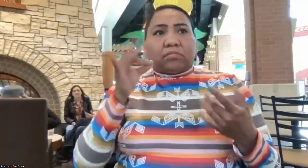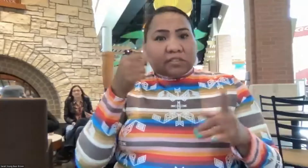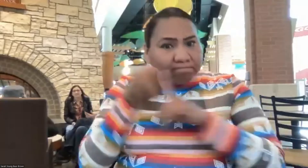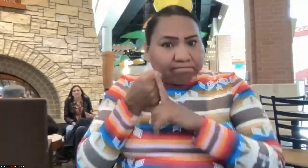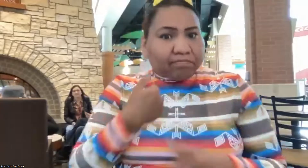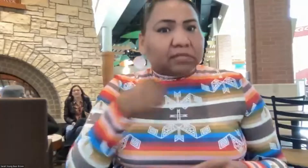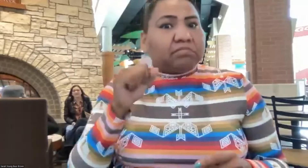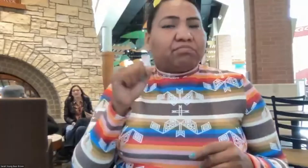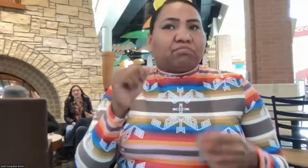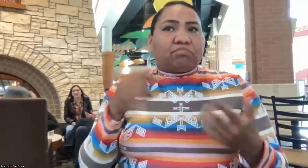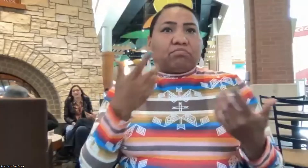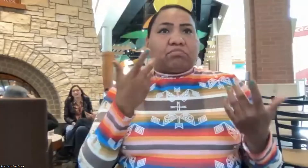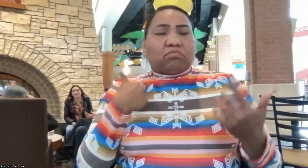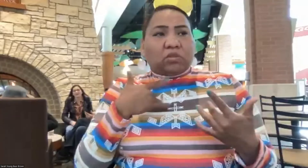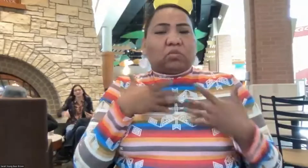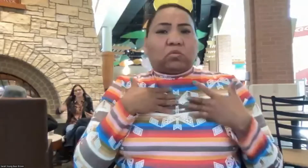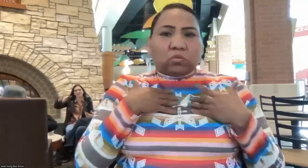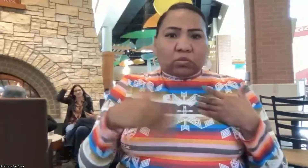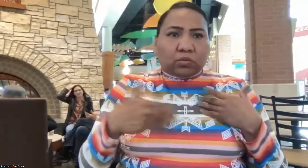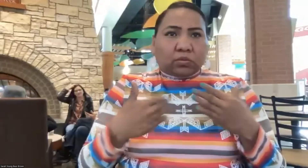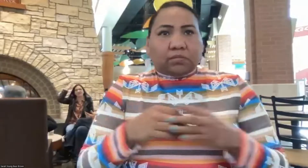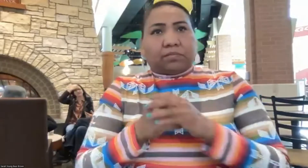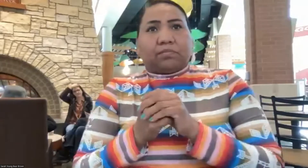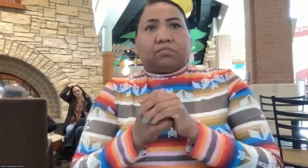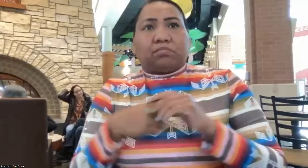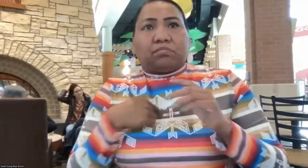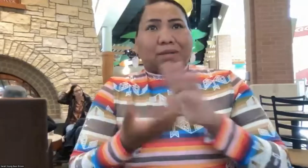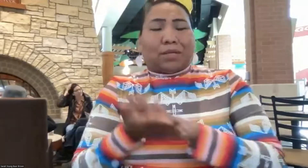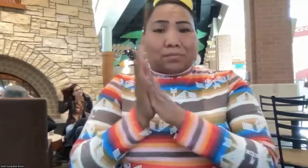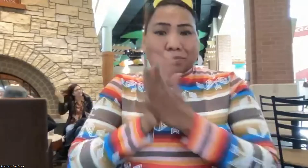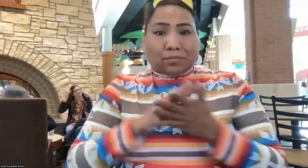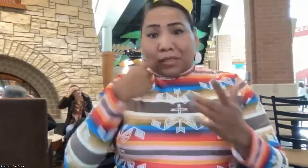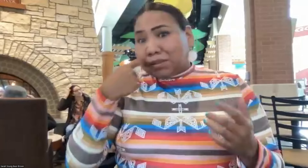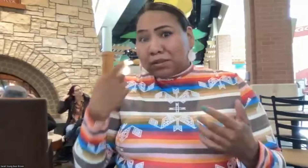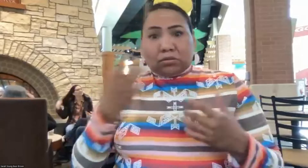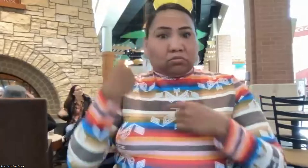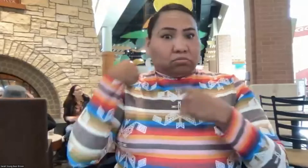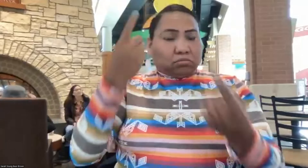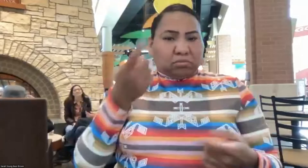many of us who struggle with alcoholism